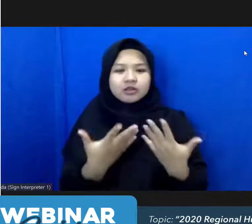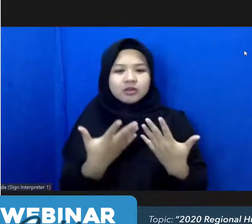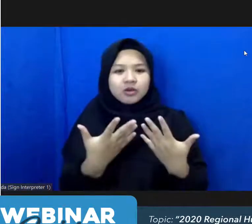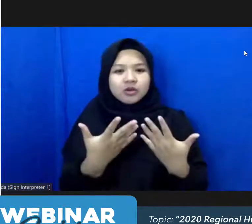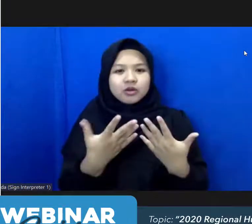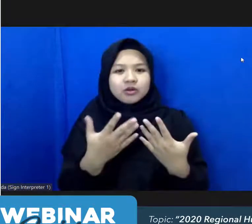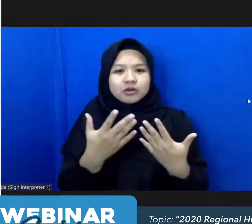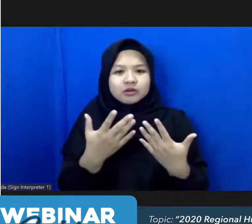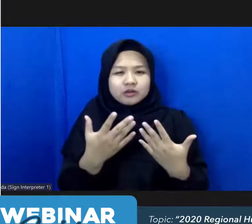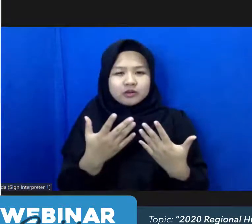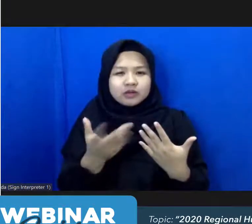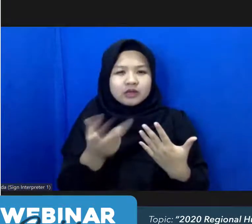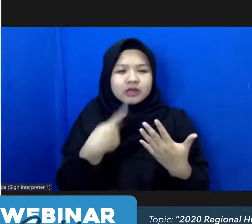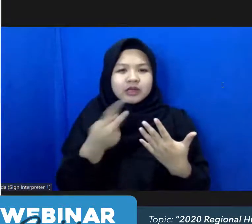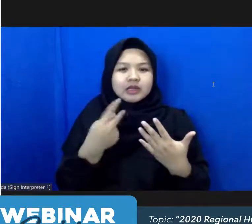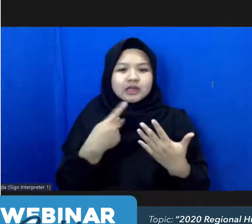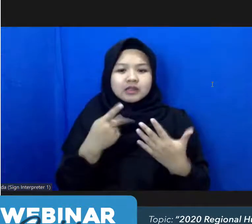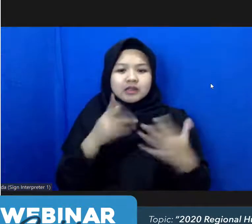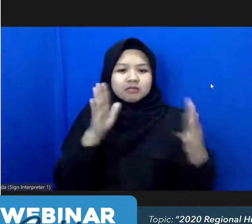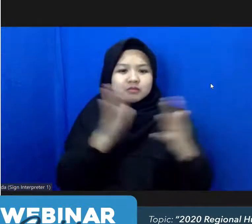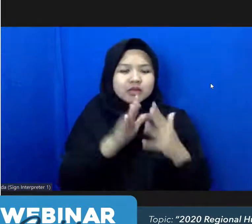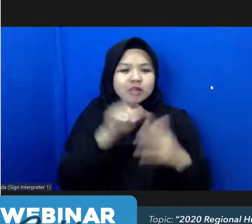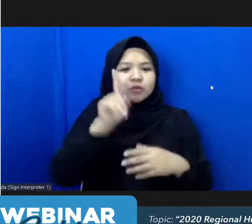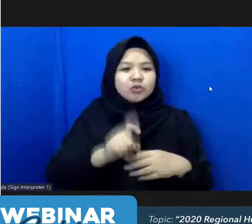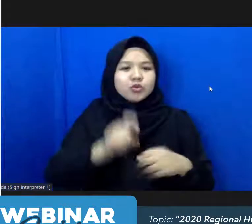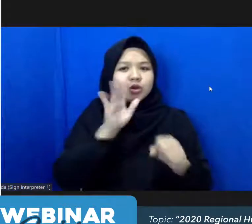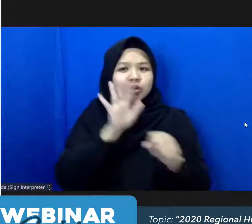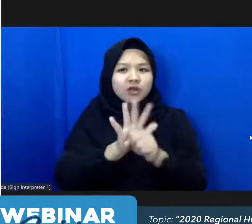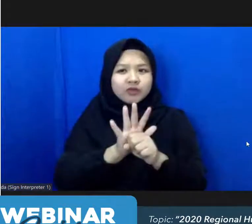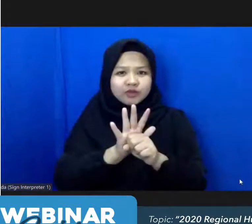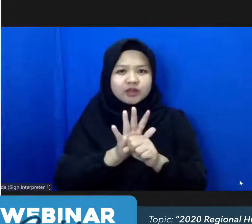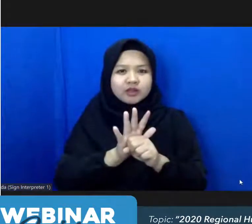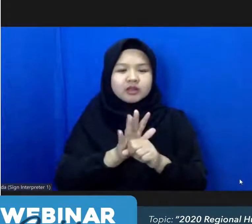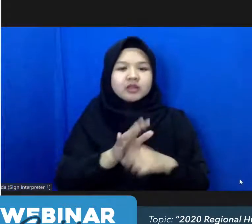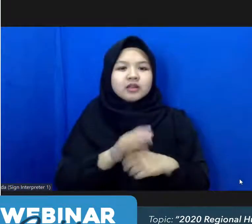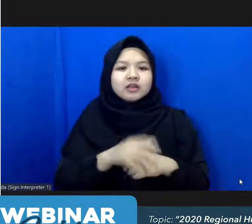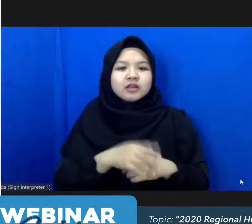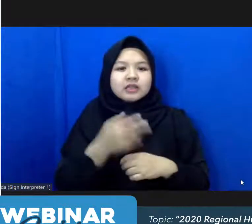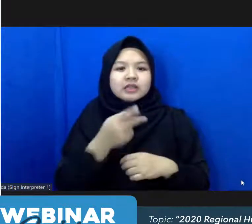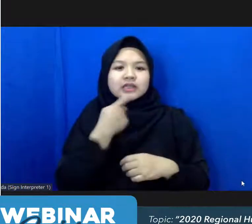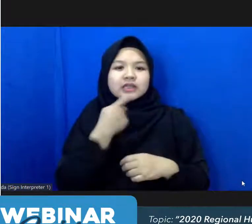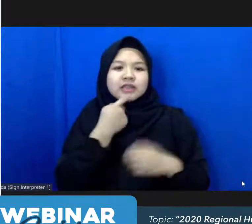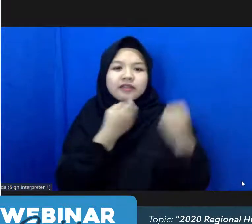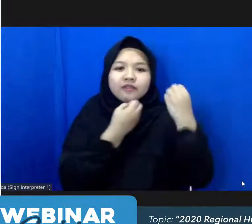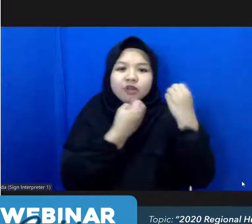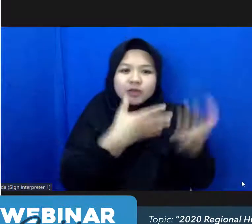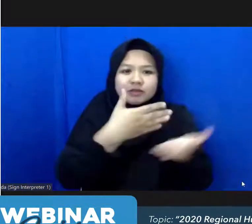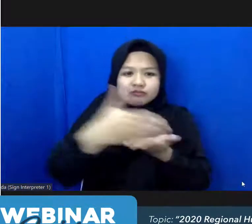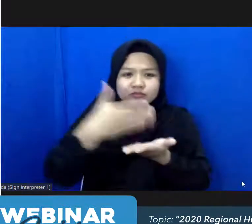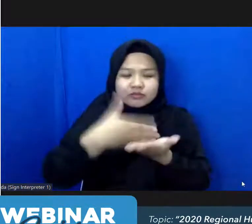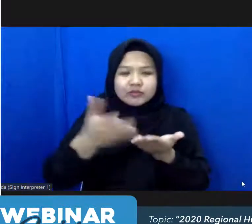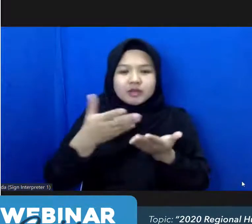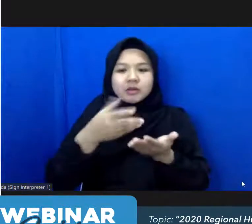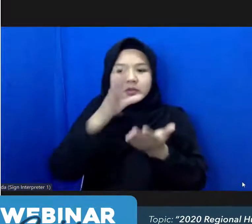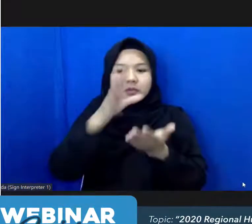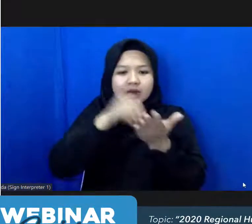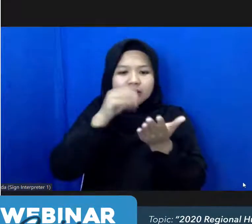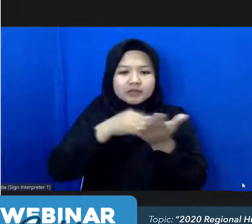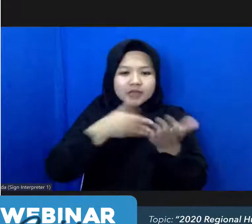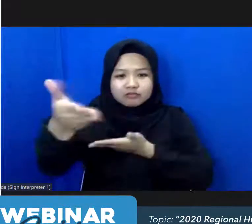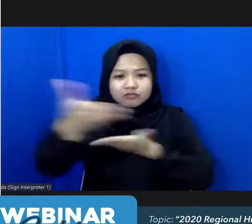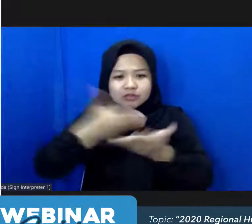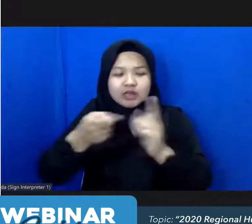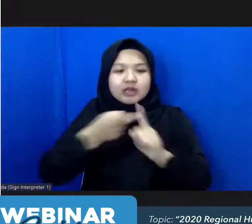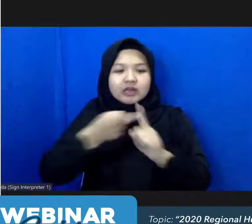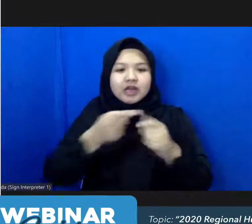really identified through COVID a need to and an appetite for information sharing and exchange lessons from colleagues across the region,